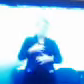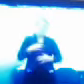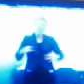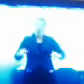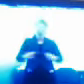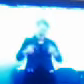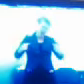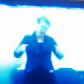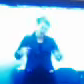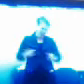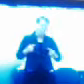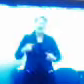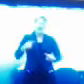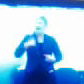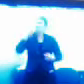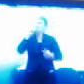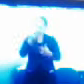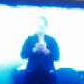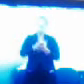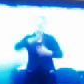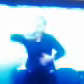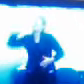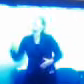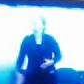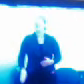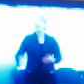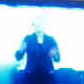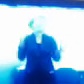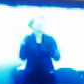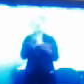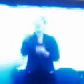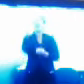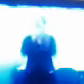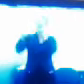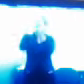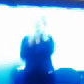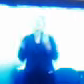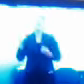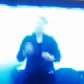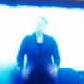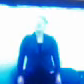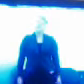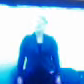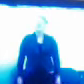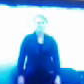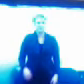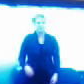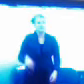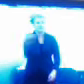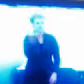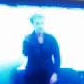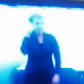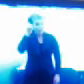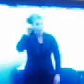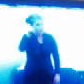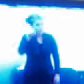and the cat was in a lot of pain, and he promised never to eat everything again.